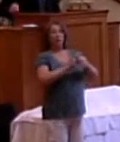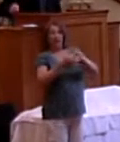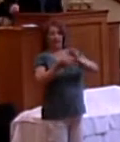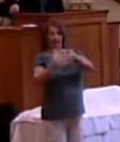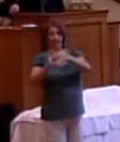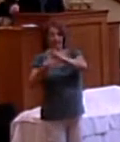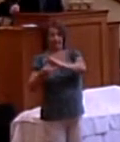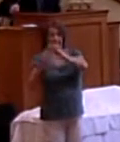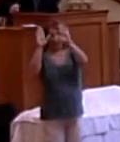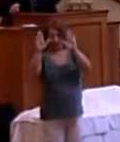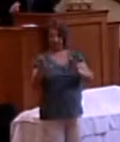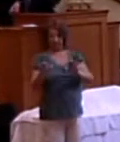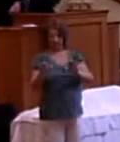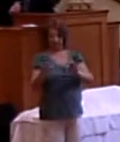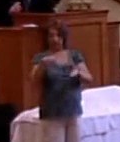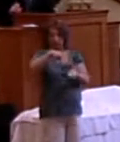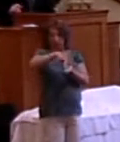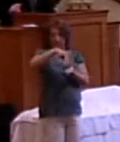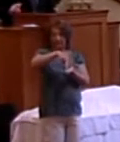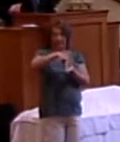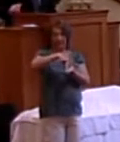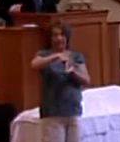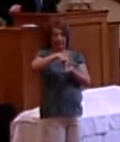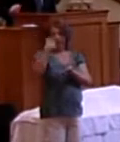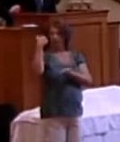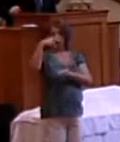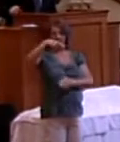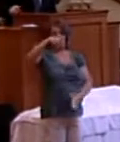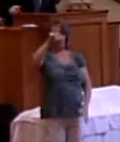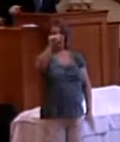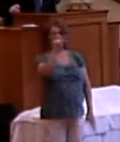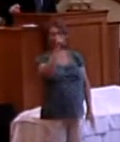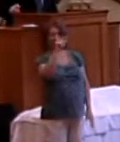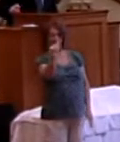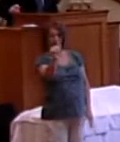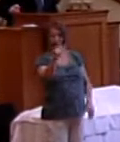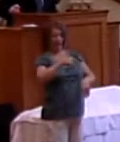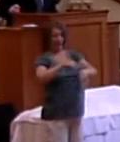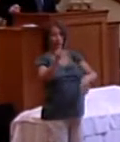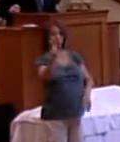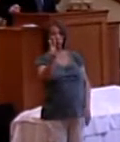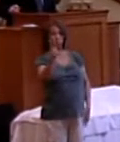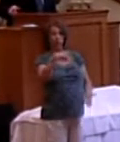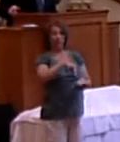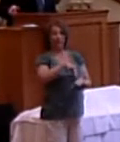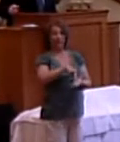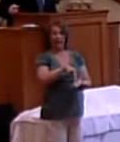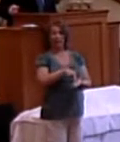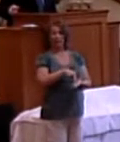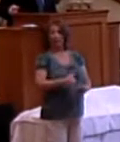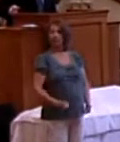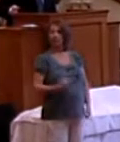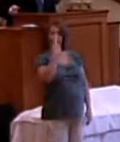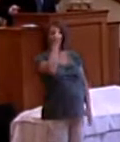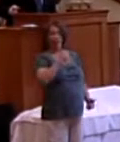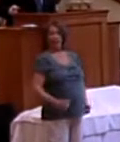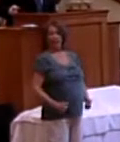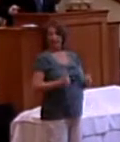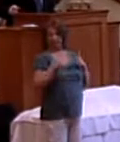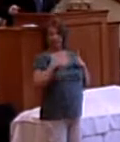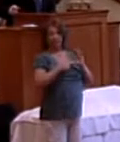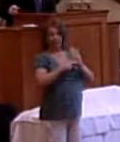where they stand at the plaza starting at 2 p.m. And stand for life